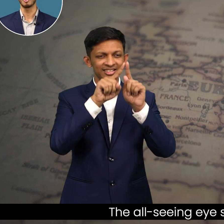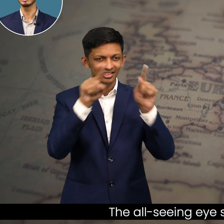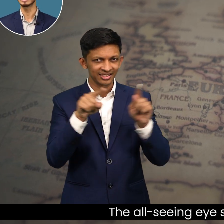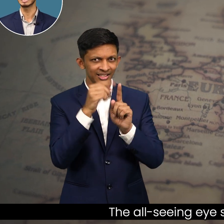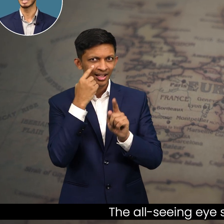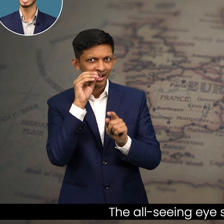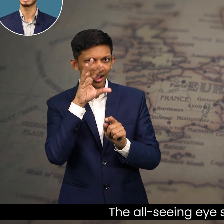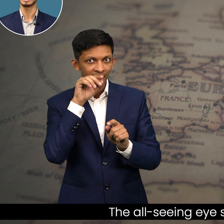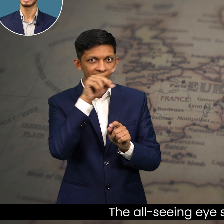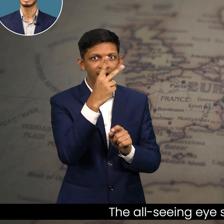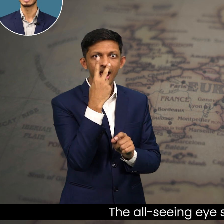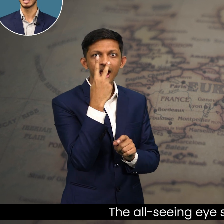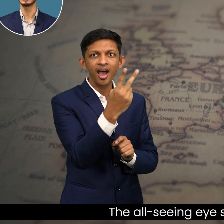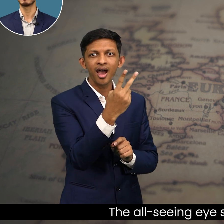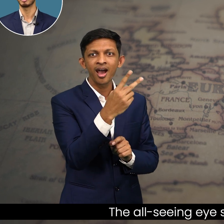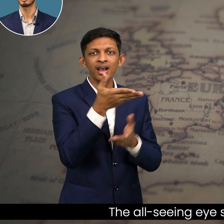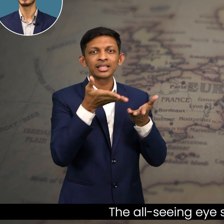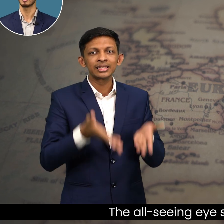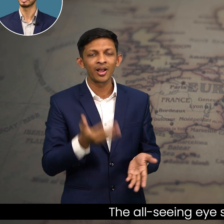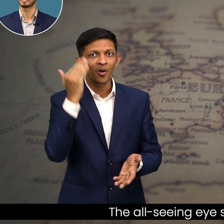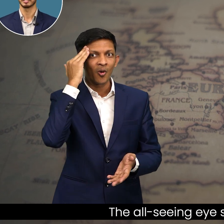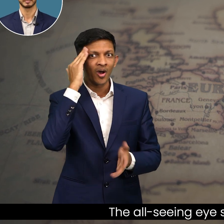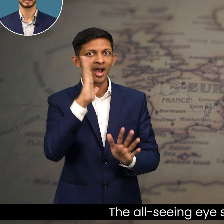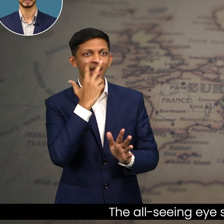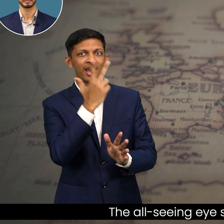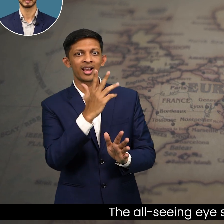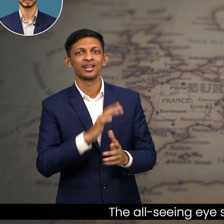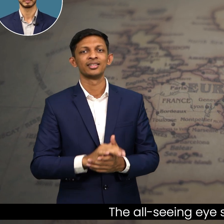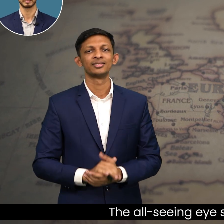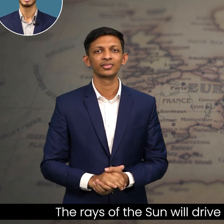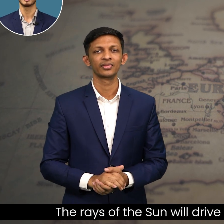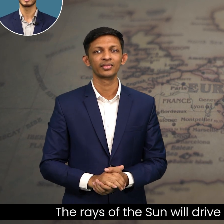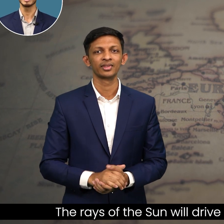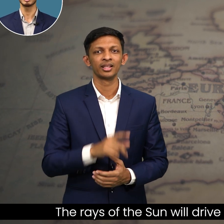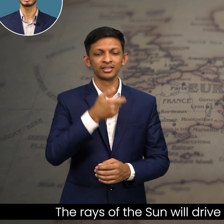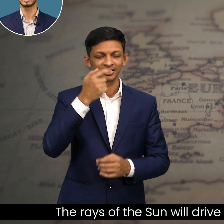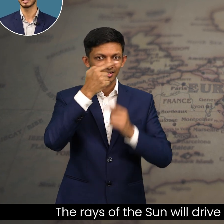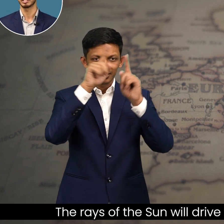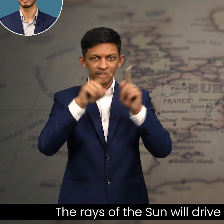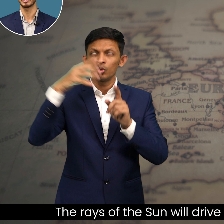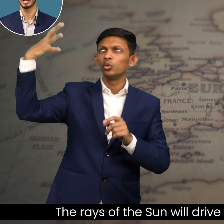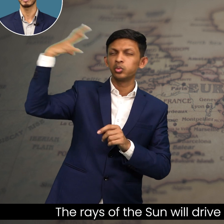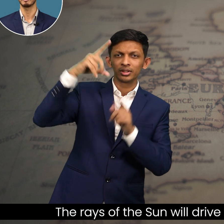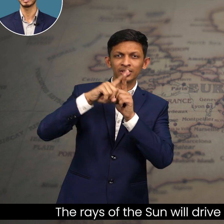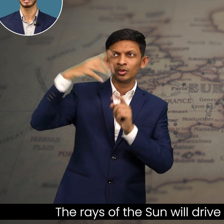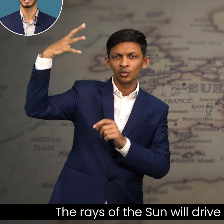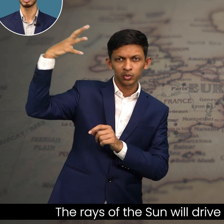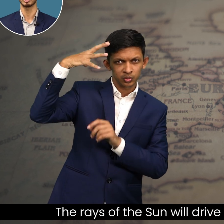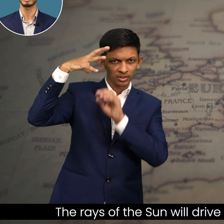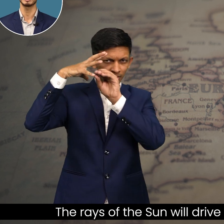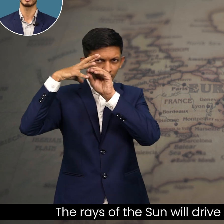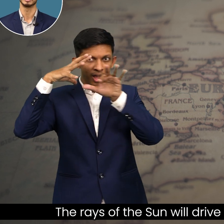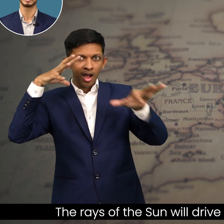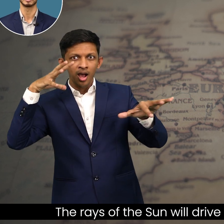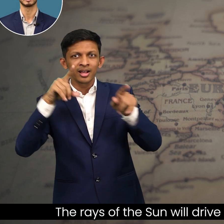That all-seeing eye stands for knowledge. The rays of the sun will drive away the clouds